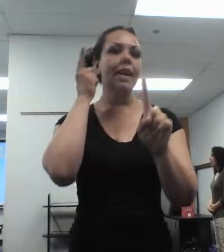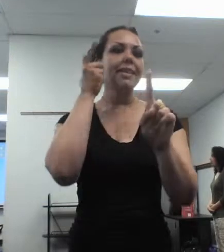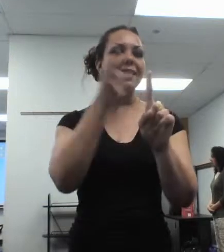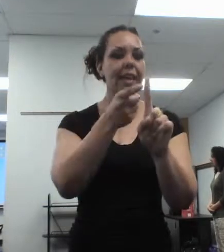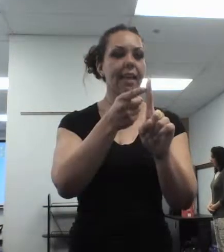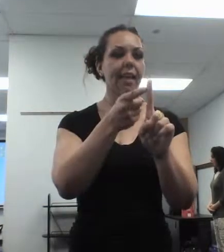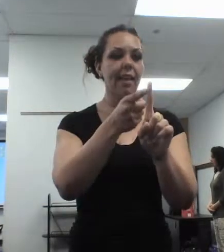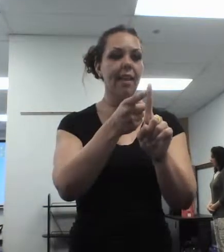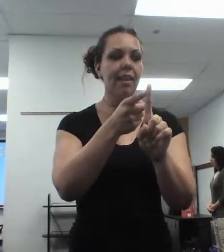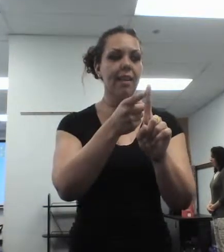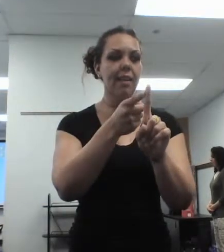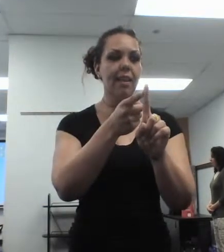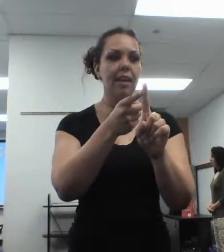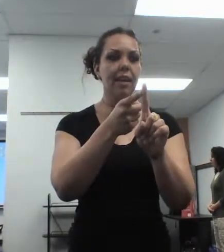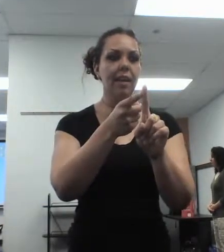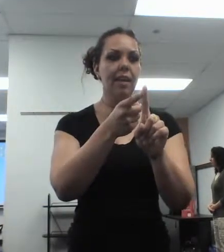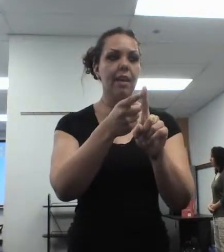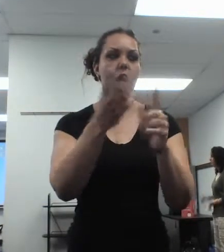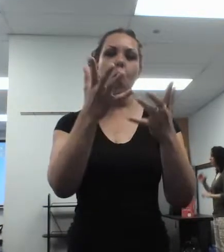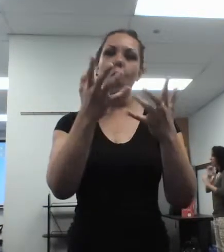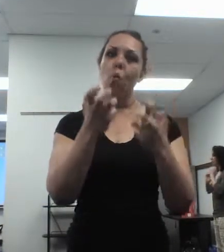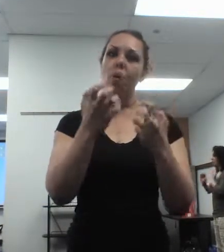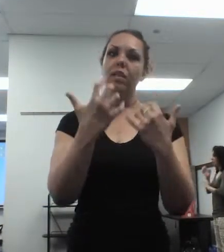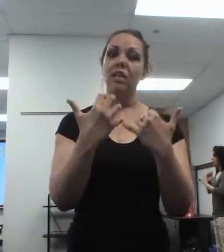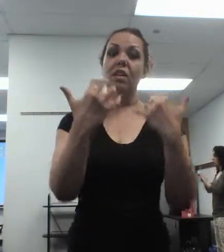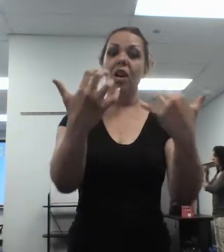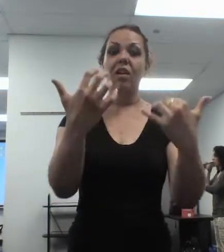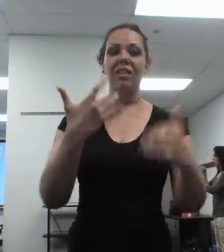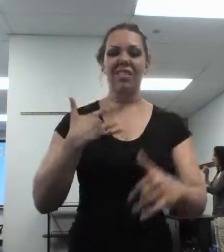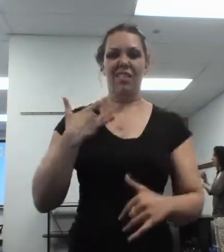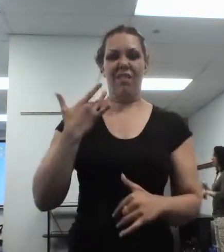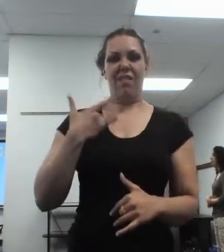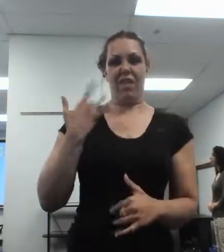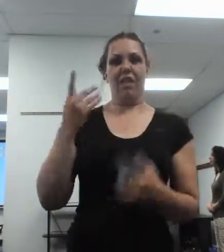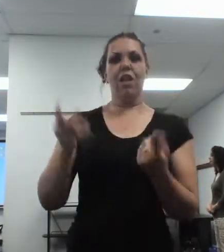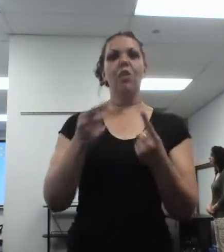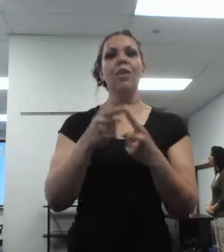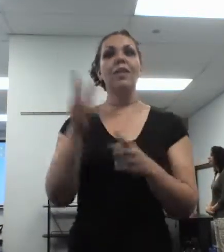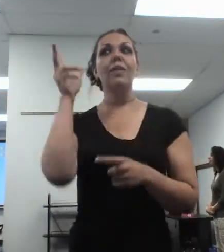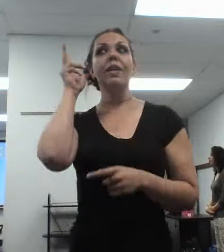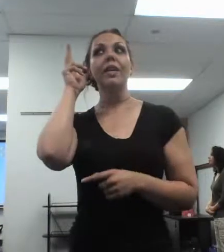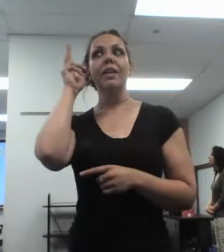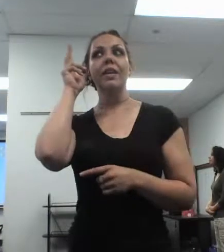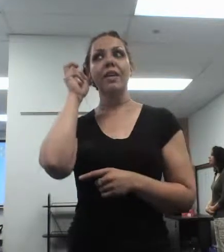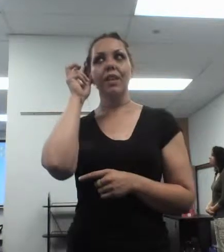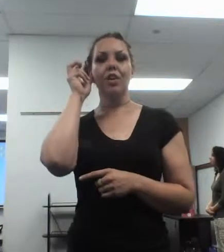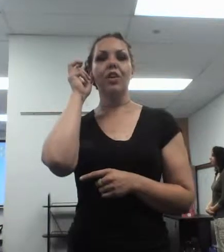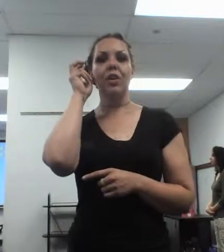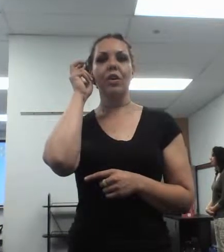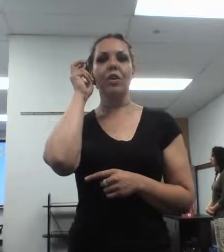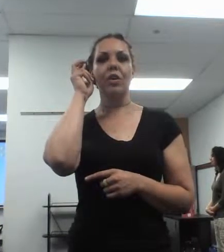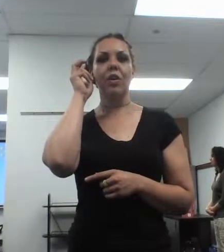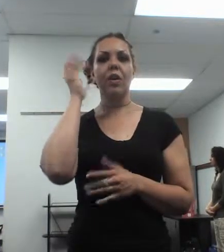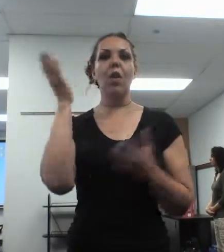feel when they hear what they're saying? convey with emotional